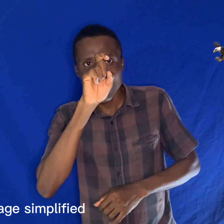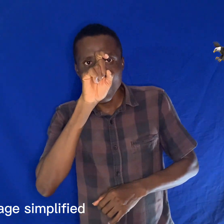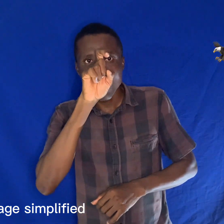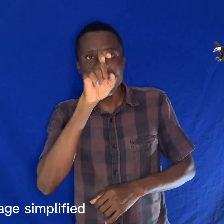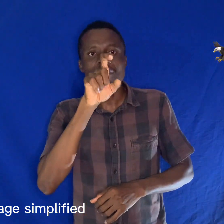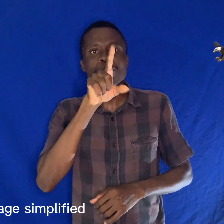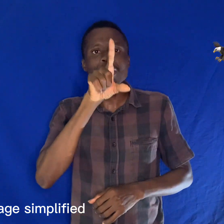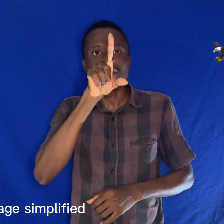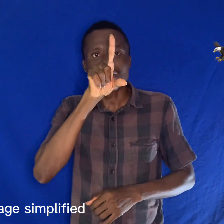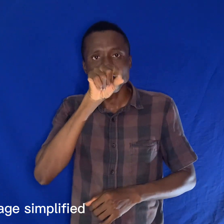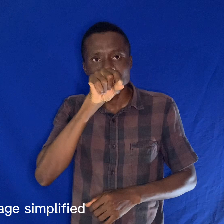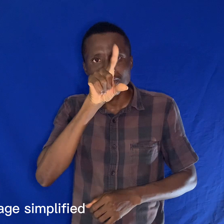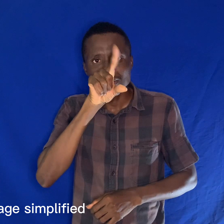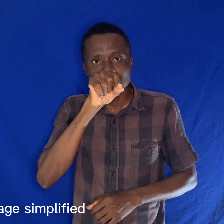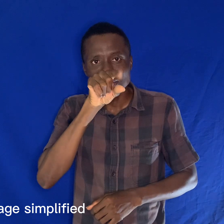We have bird.